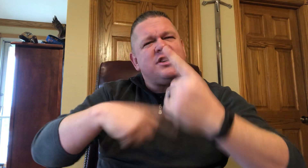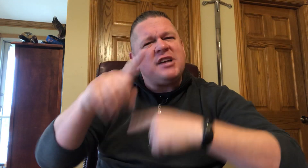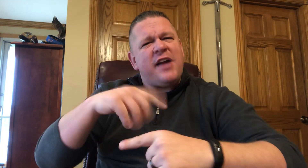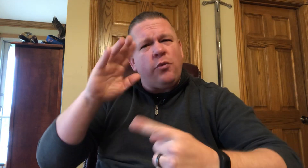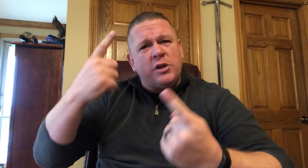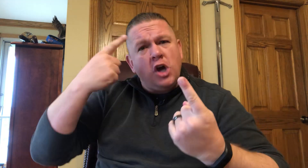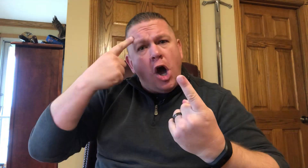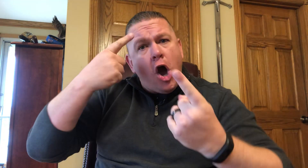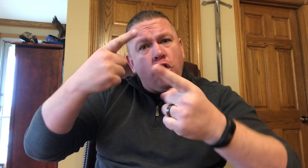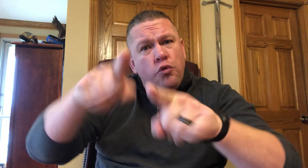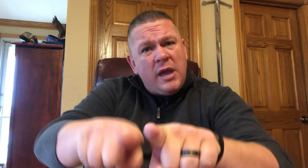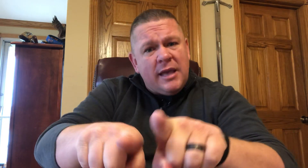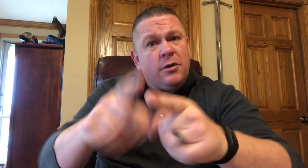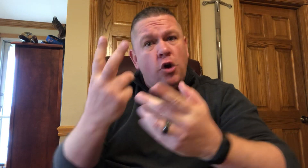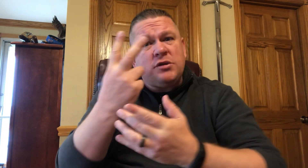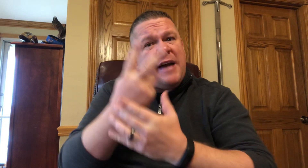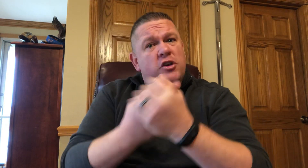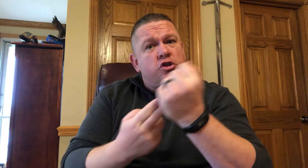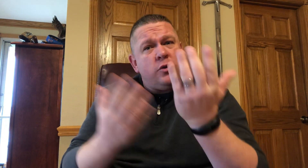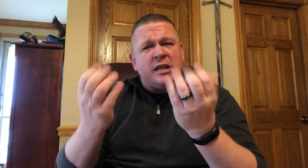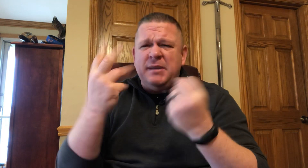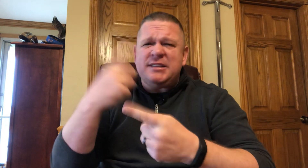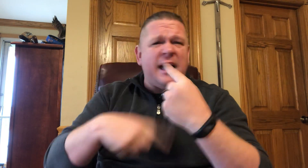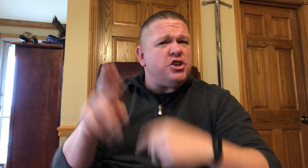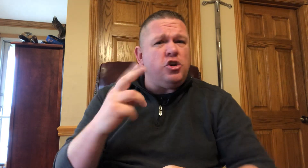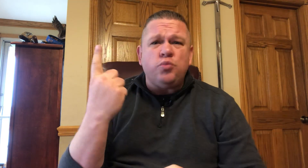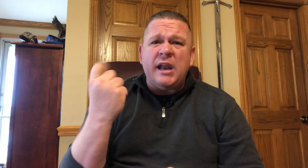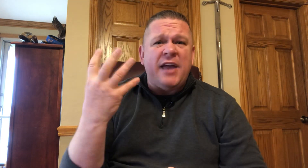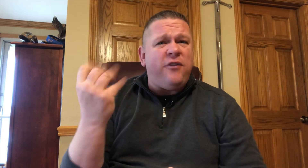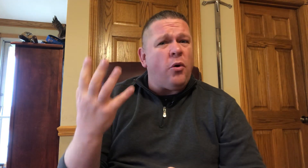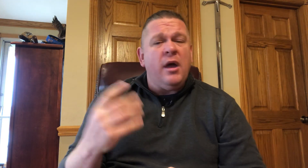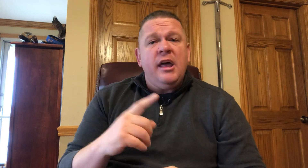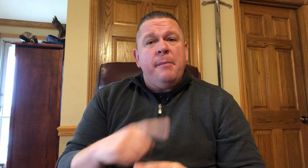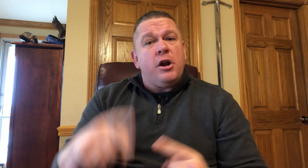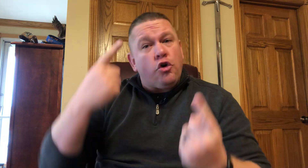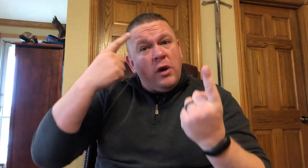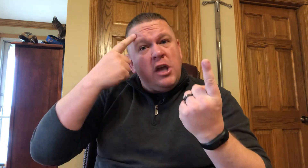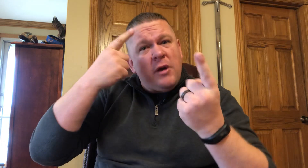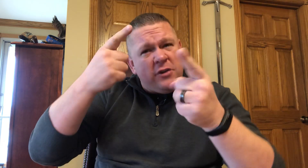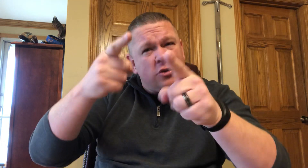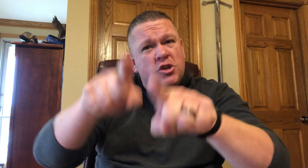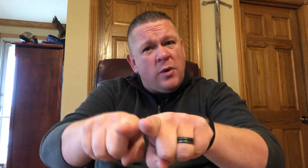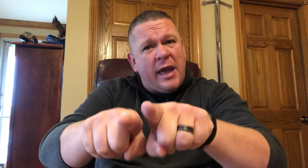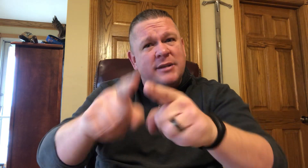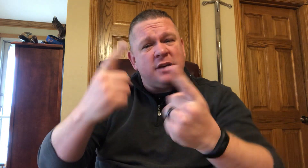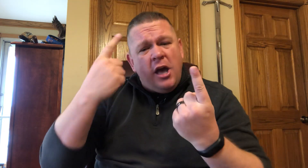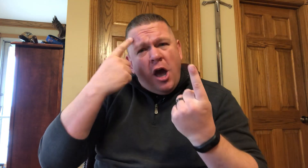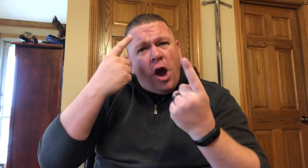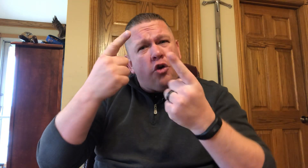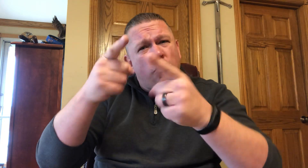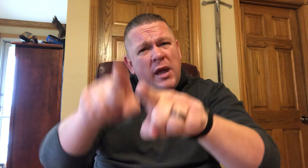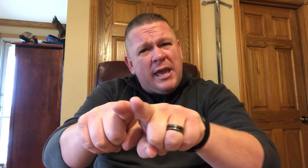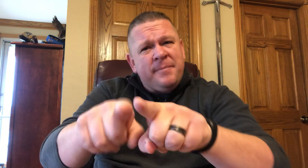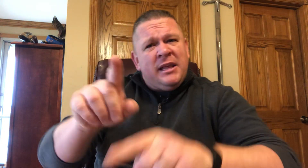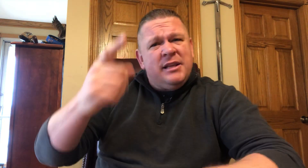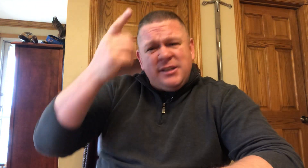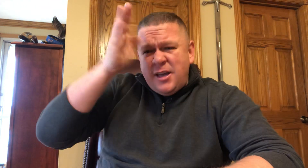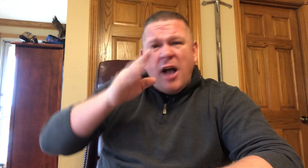sign for watch. Agree. Notice I have to use two hands. Many signs you can use one hand for. But agree, you have to use two hands. Agree. Listen, God's going